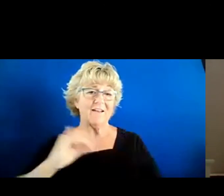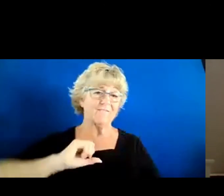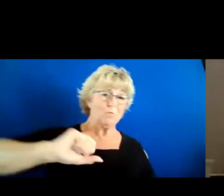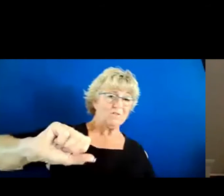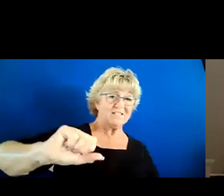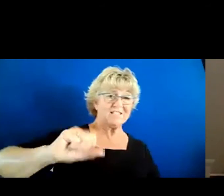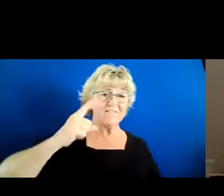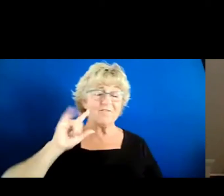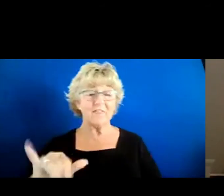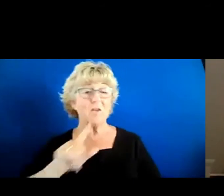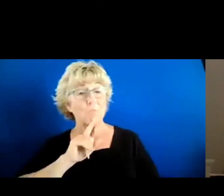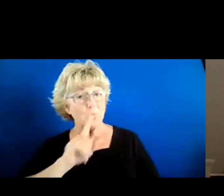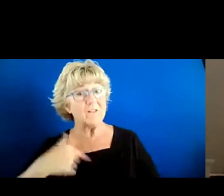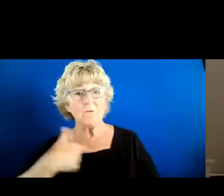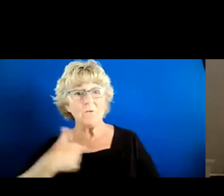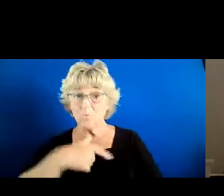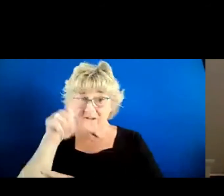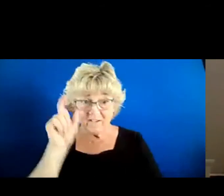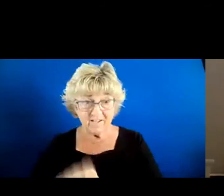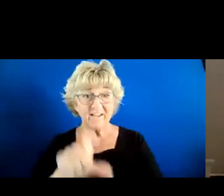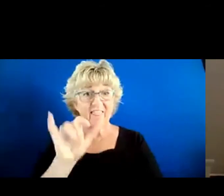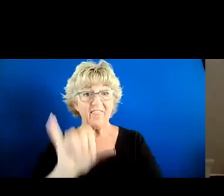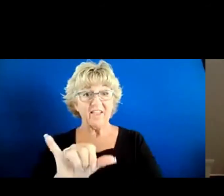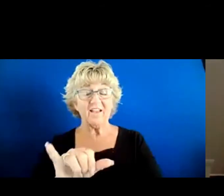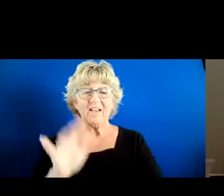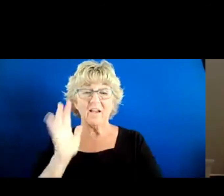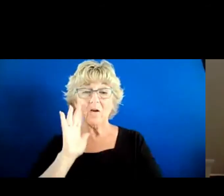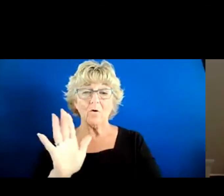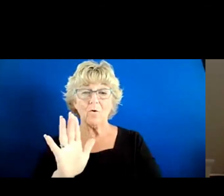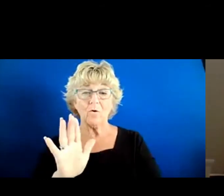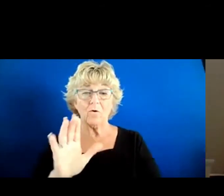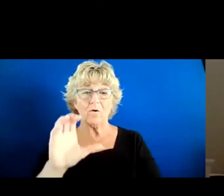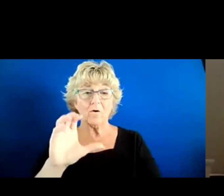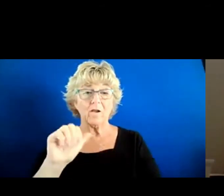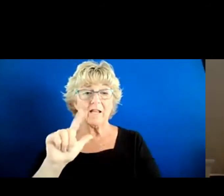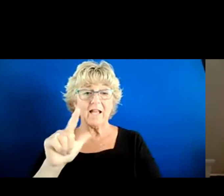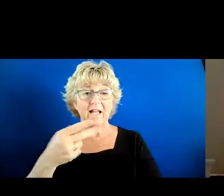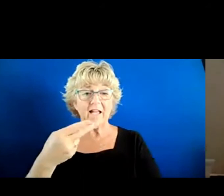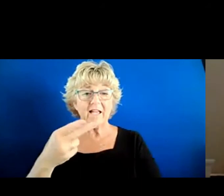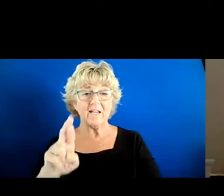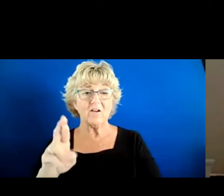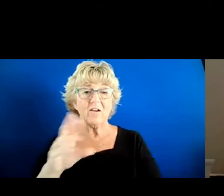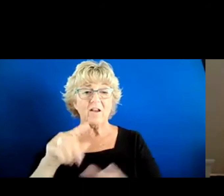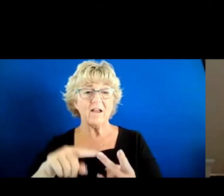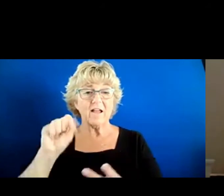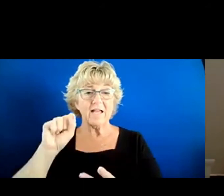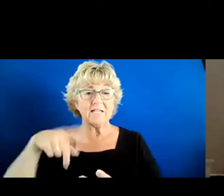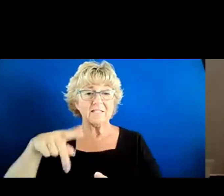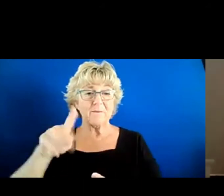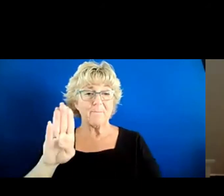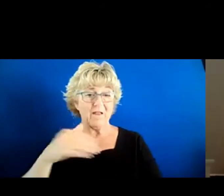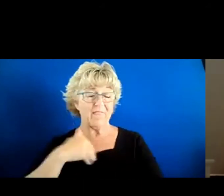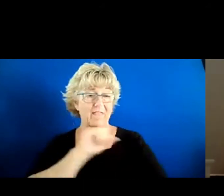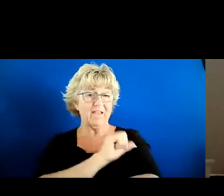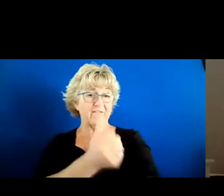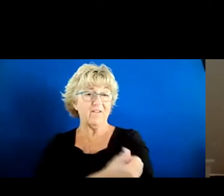that, but it's really needed. And it'll give CalHR and SPB some authority that they lack